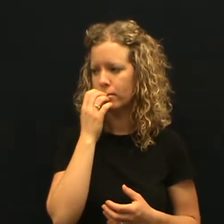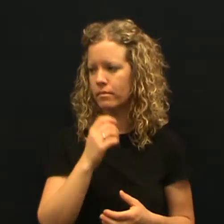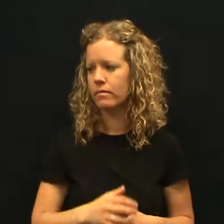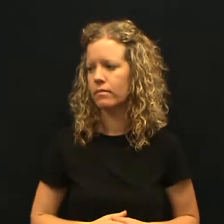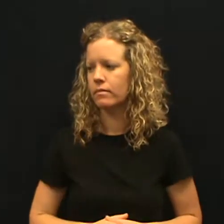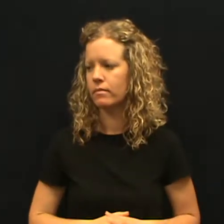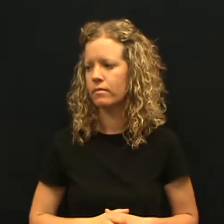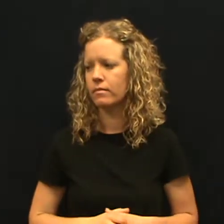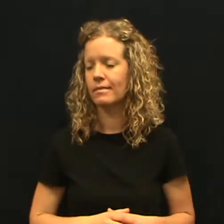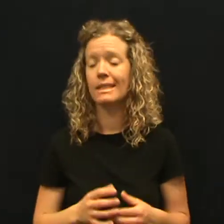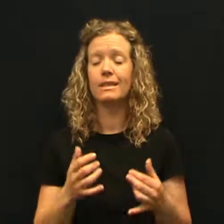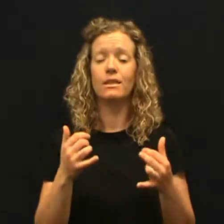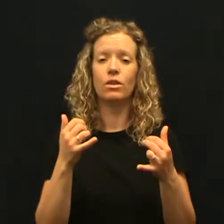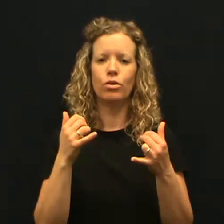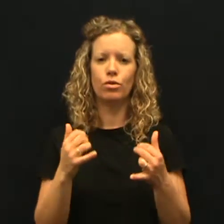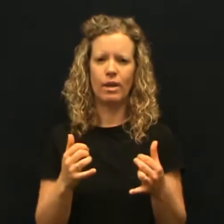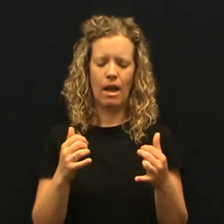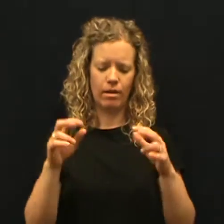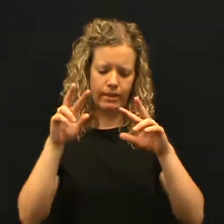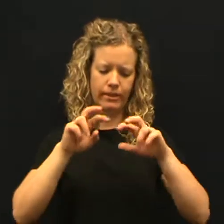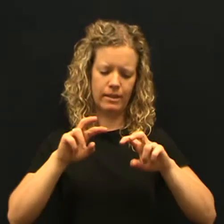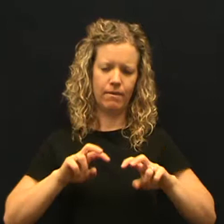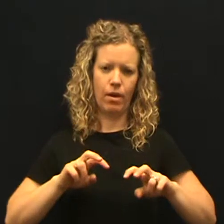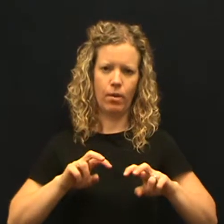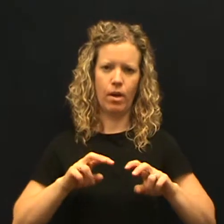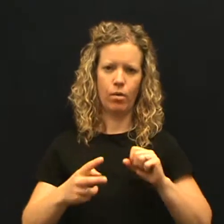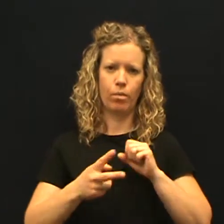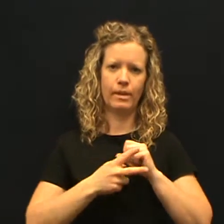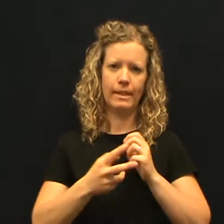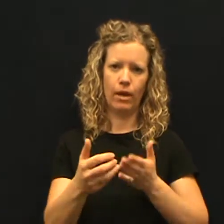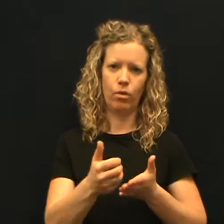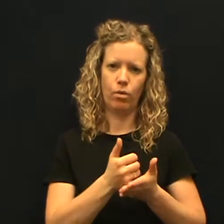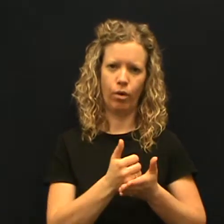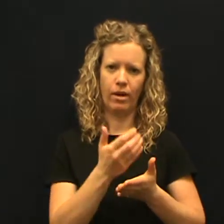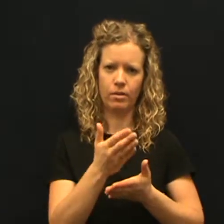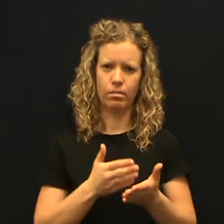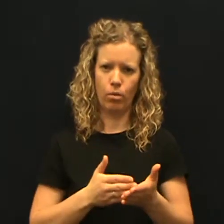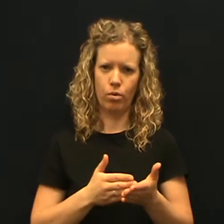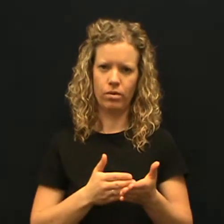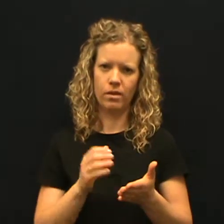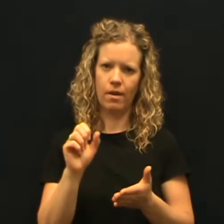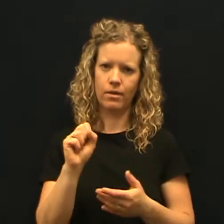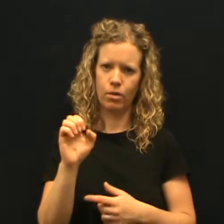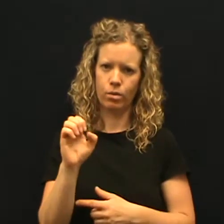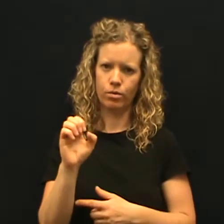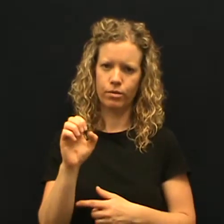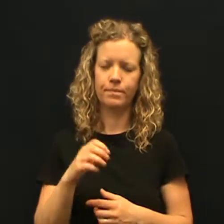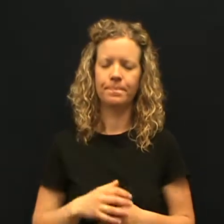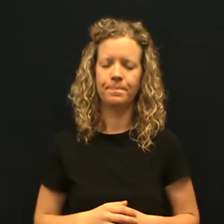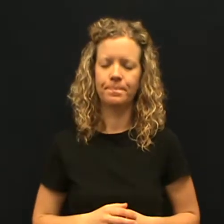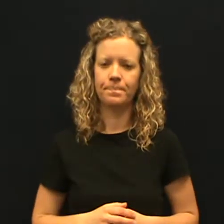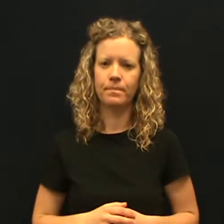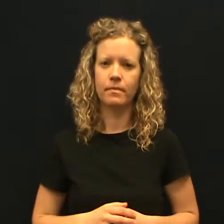So let's take a look at the retained earnings portion of our stockholder equity section. And remember, retained earnings is